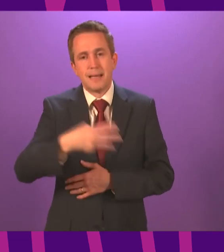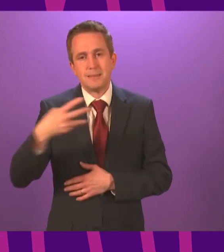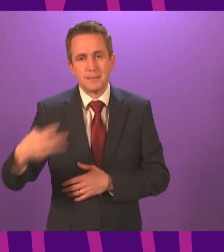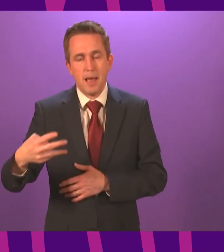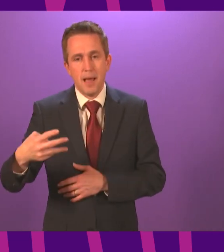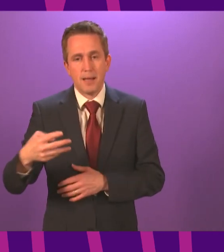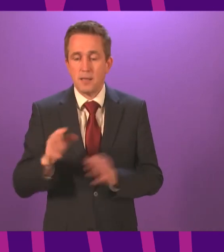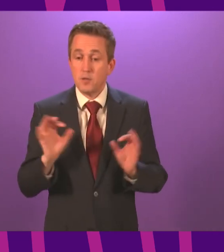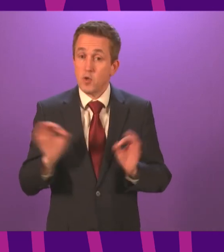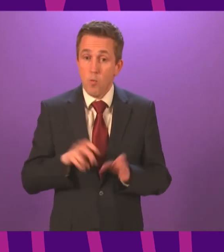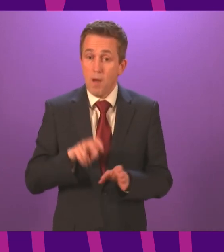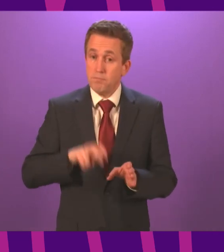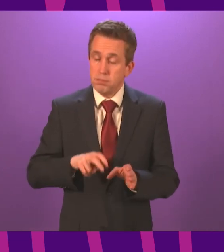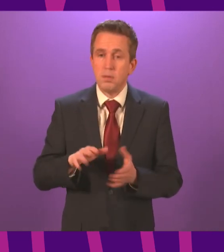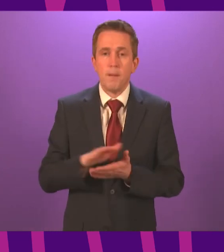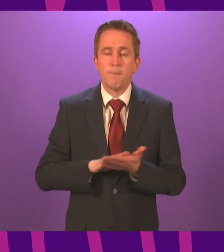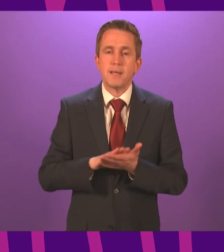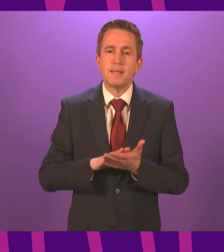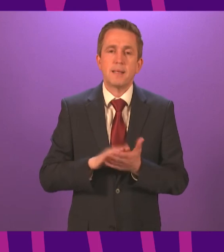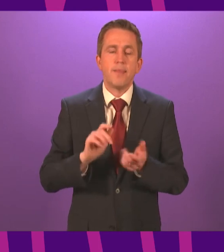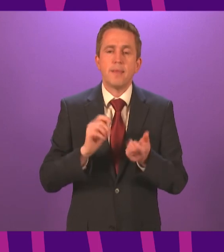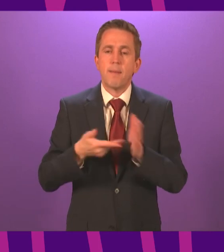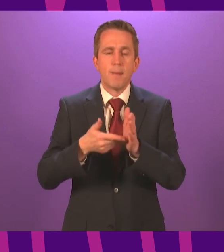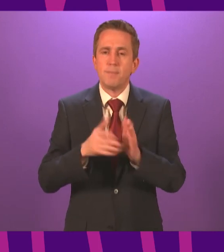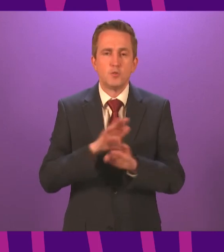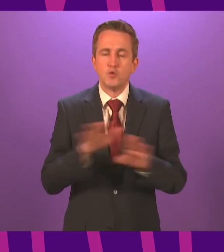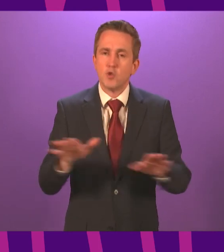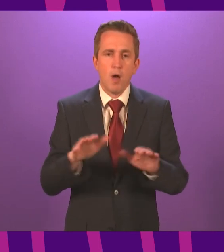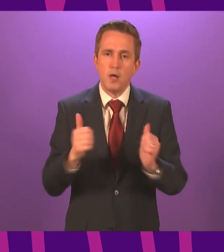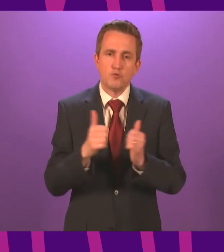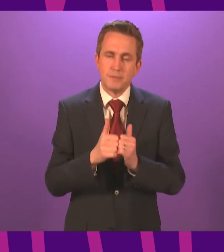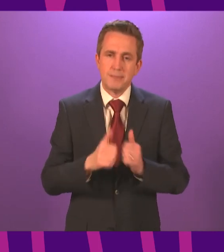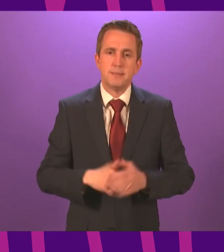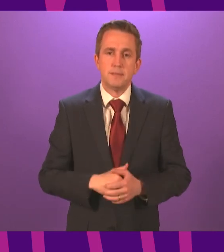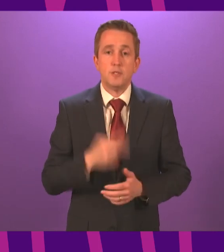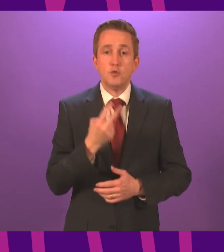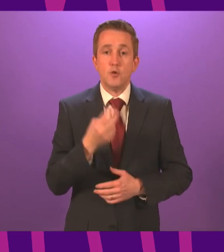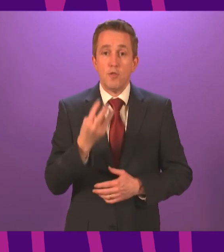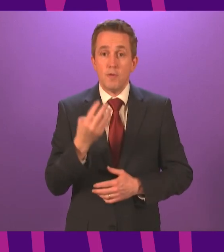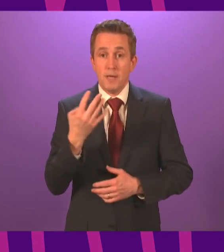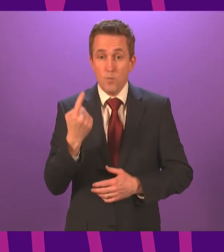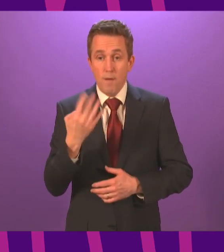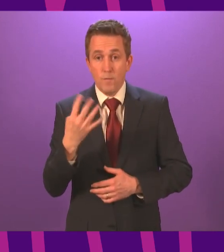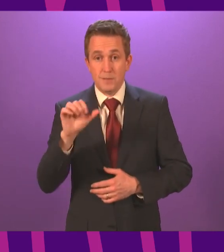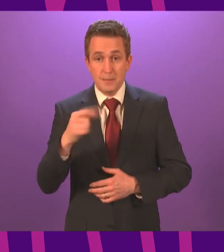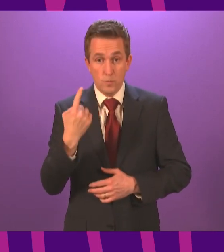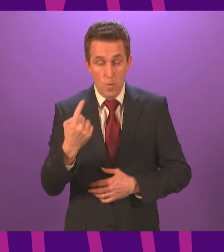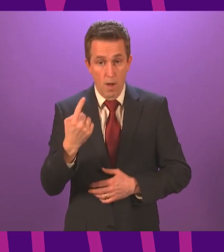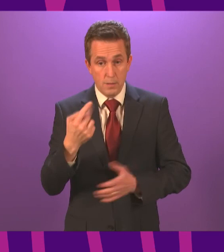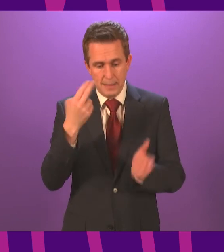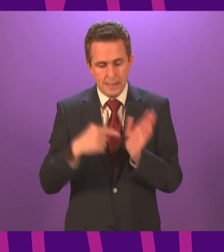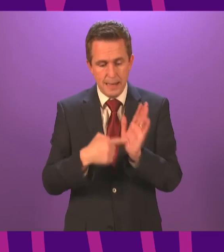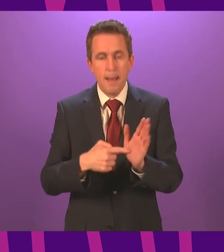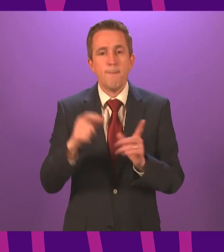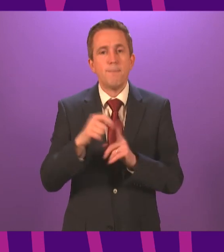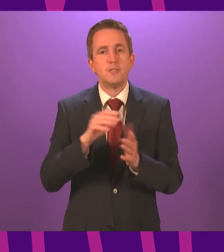were no abstentions. The amendment is therefore not agreed. The next question is that amendment 23416.1 in the name of Patrick Harvey, which